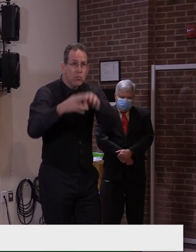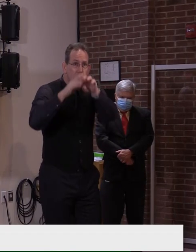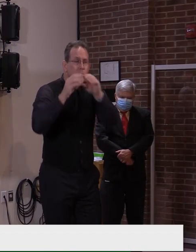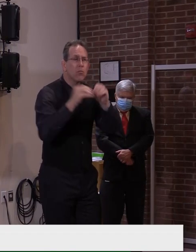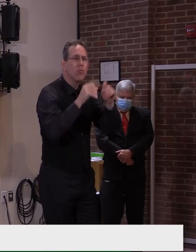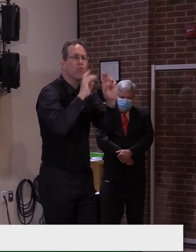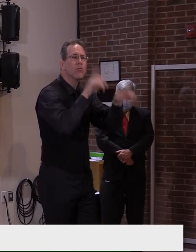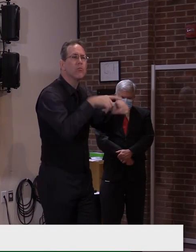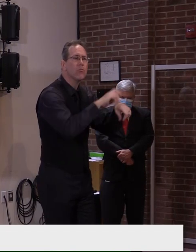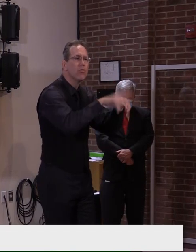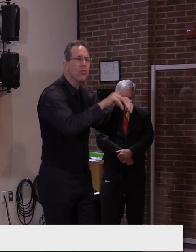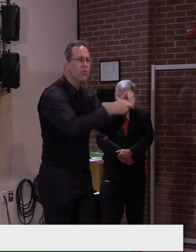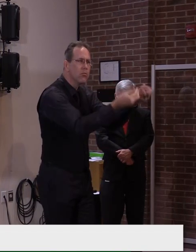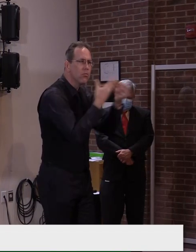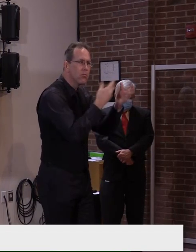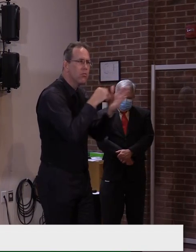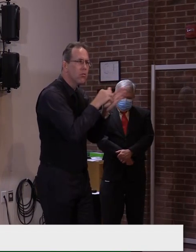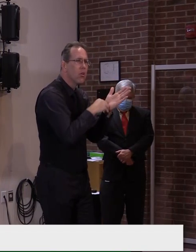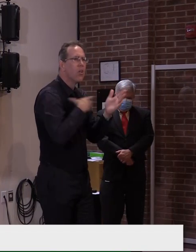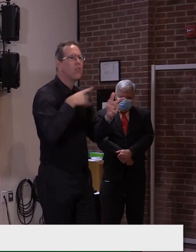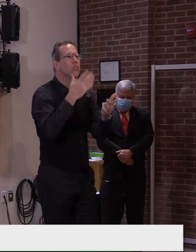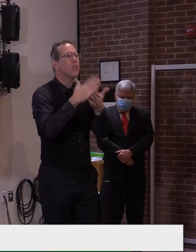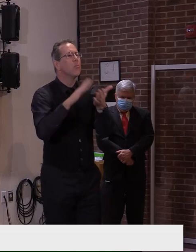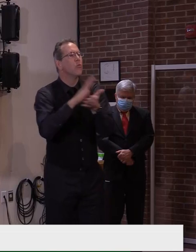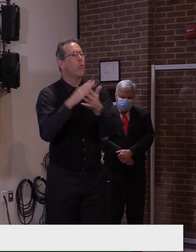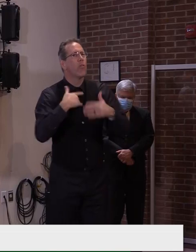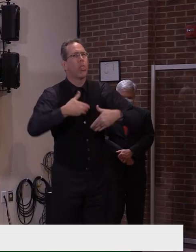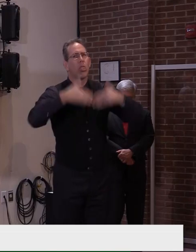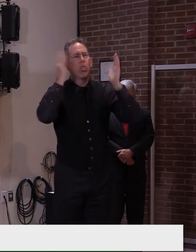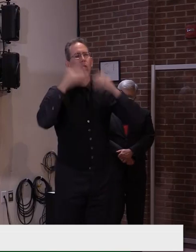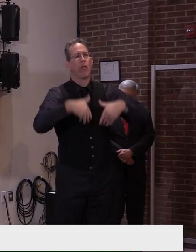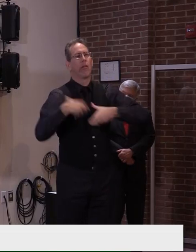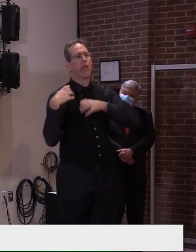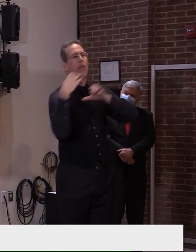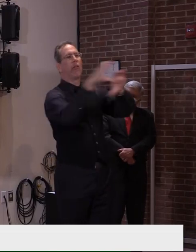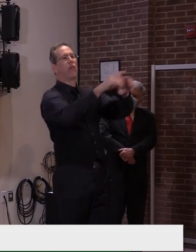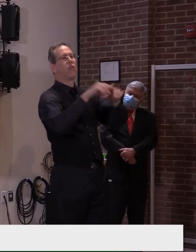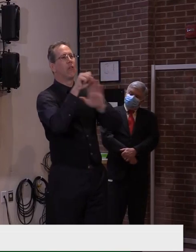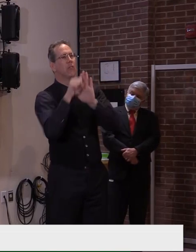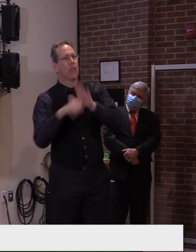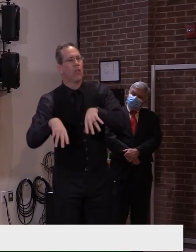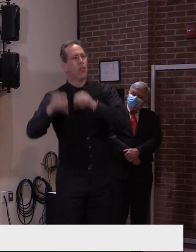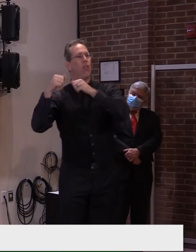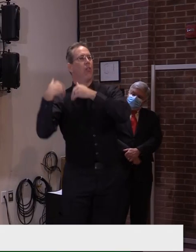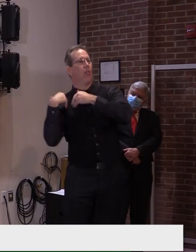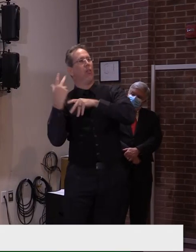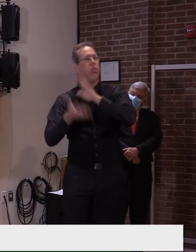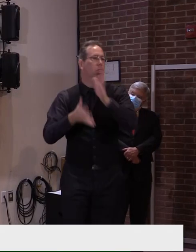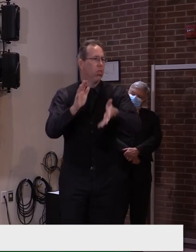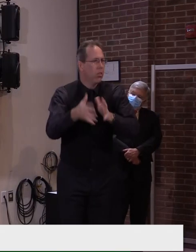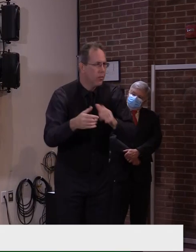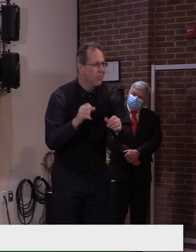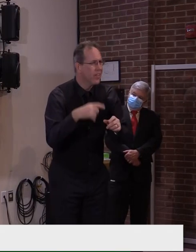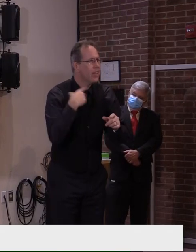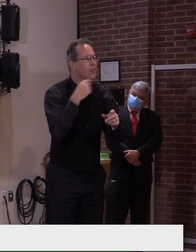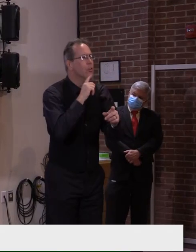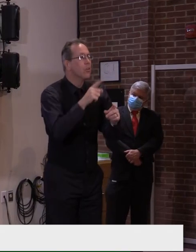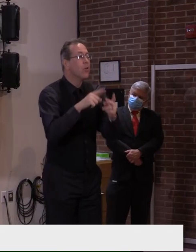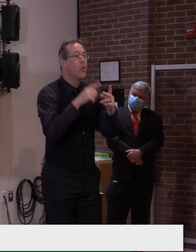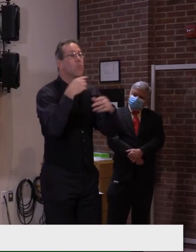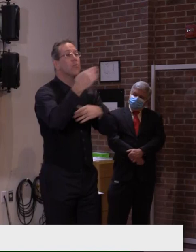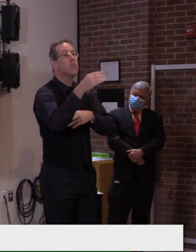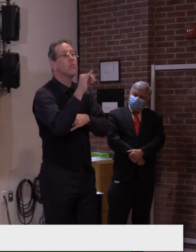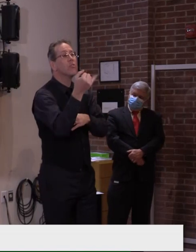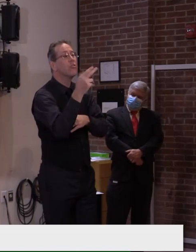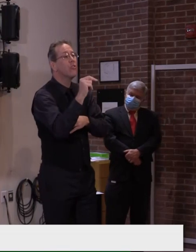happen immediately after the holiday, but I would hope by mid-January we're going to start to make a shift where schools are acting more like